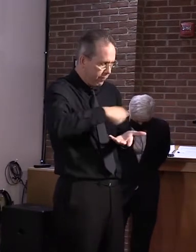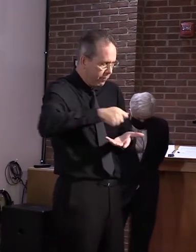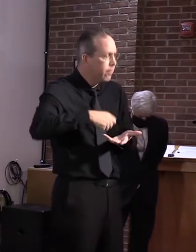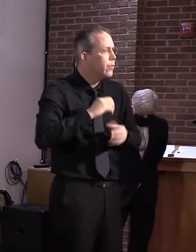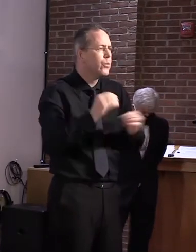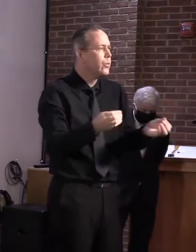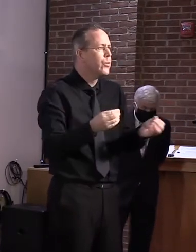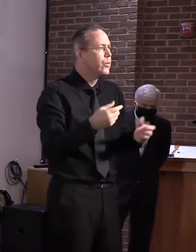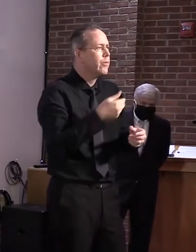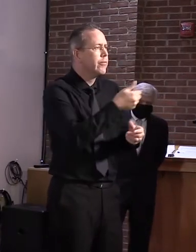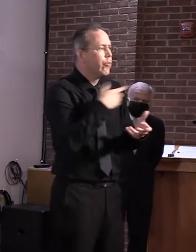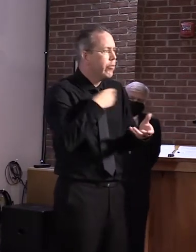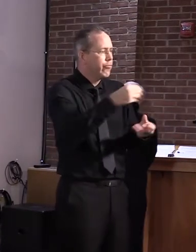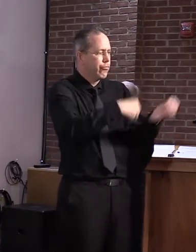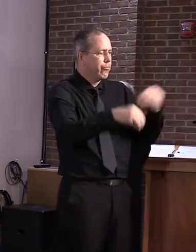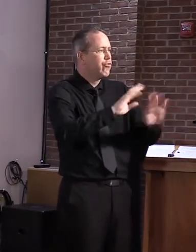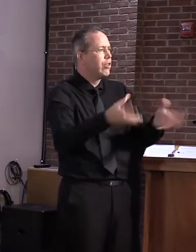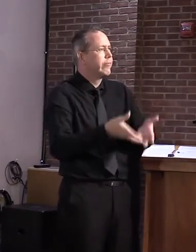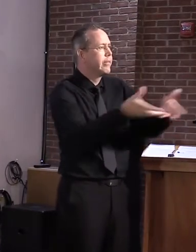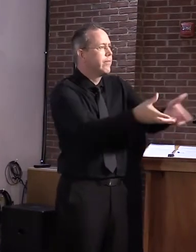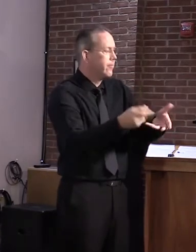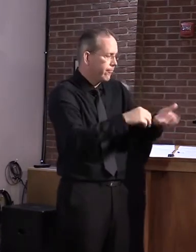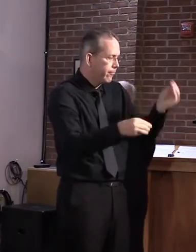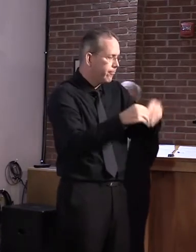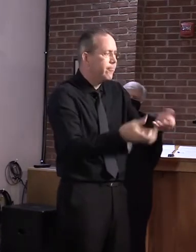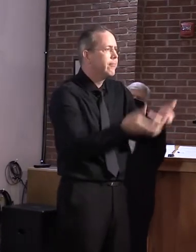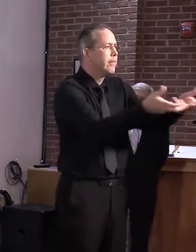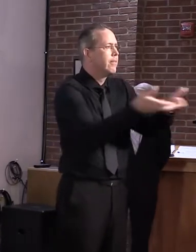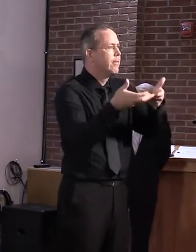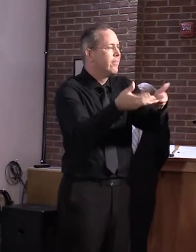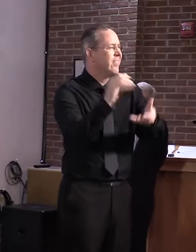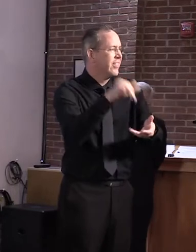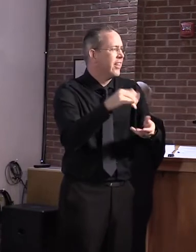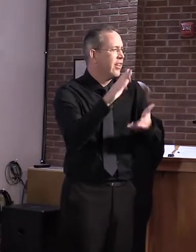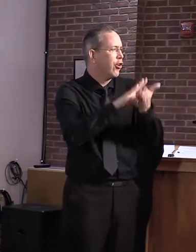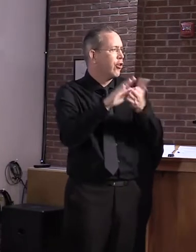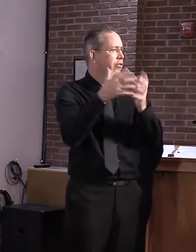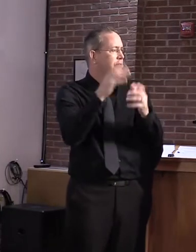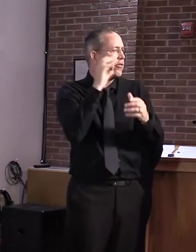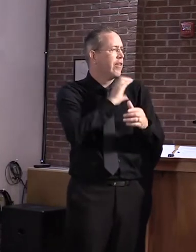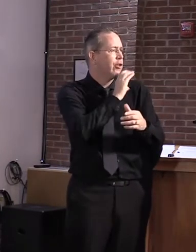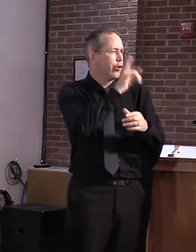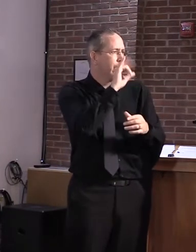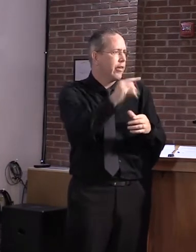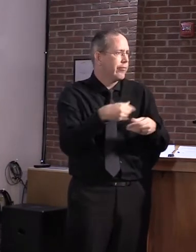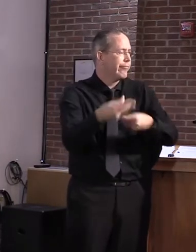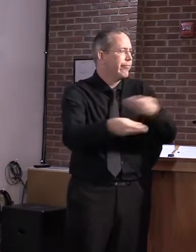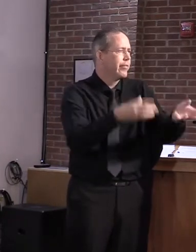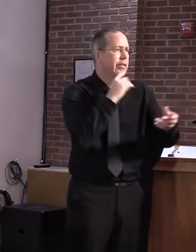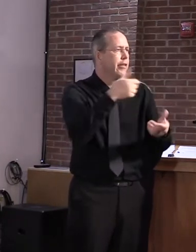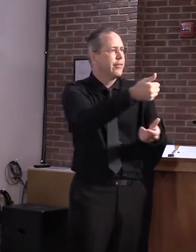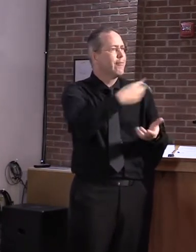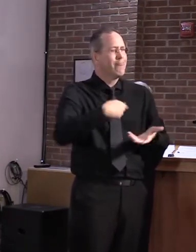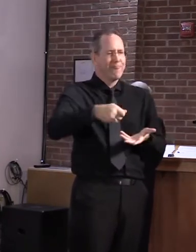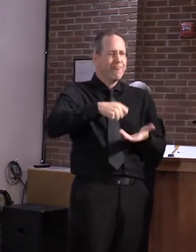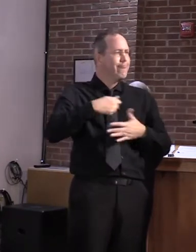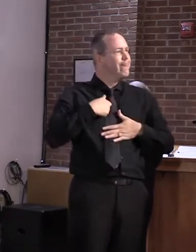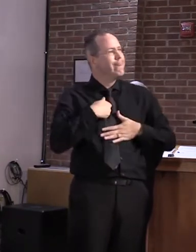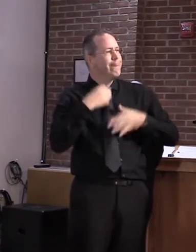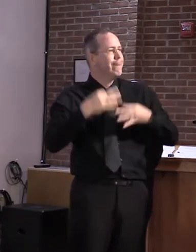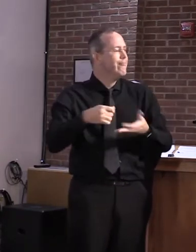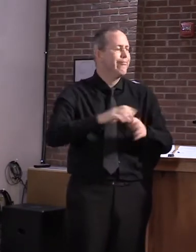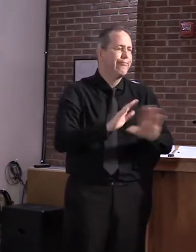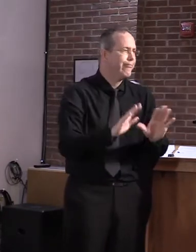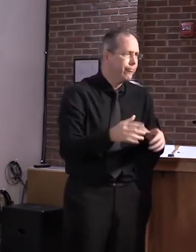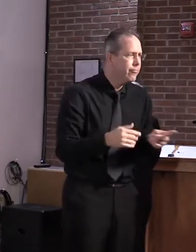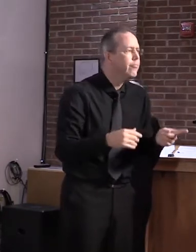way. And then we're also reducing the density in the classrooms. That's probably one of the harder problems we're dealing with. As we see in this